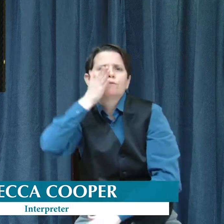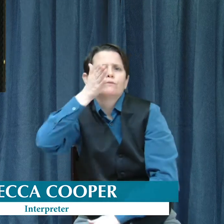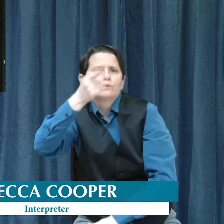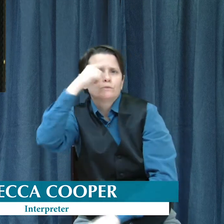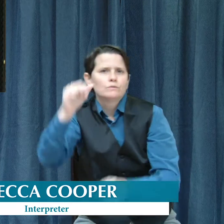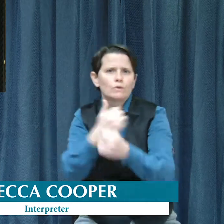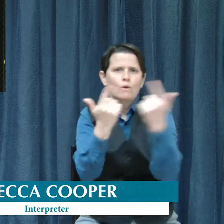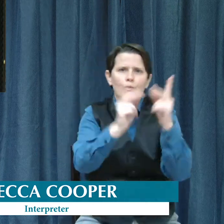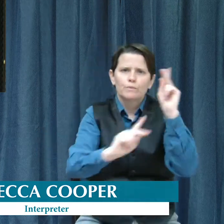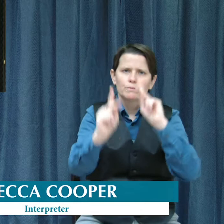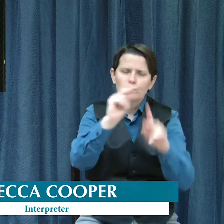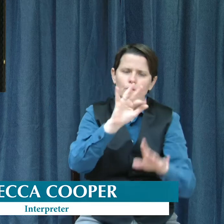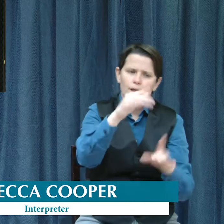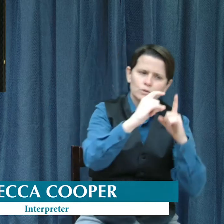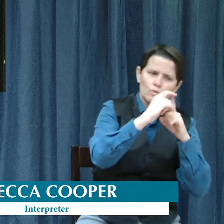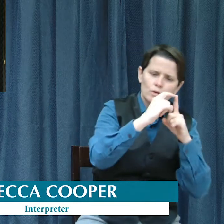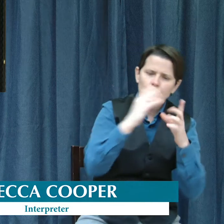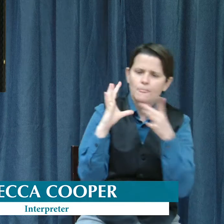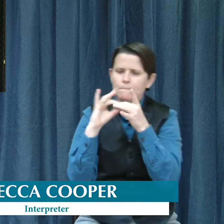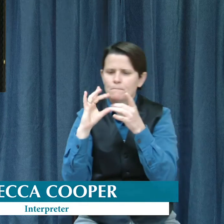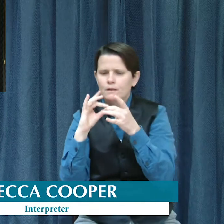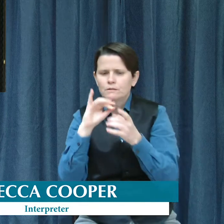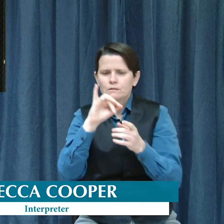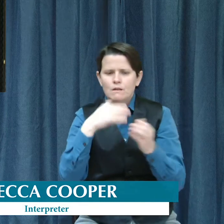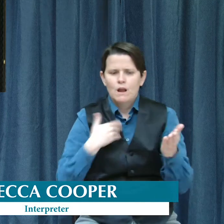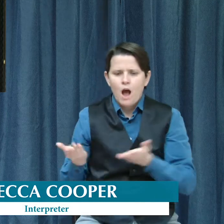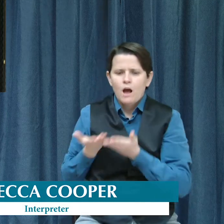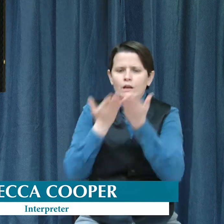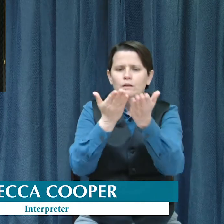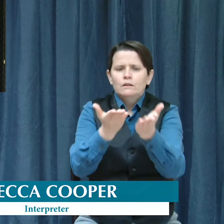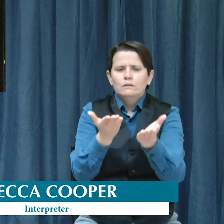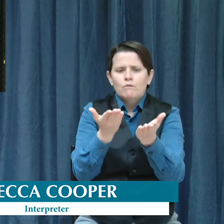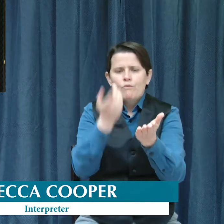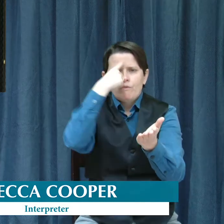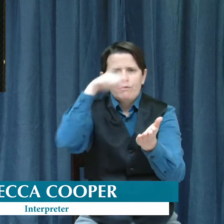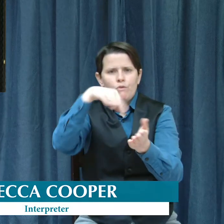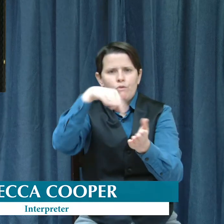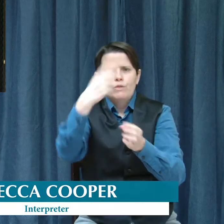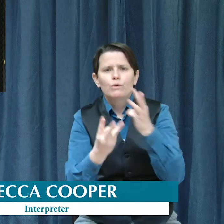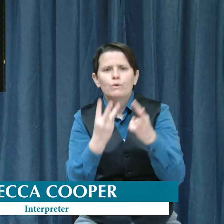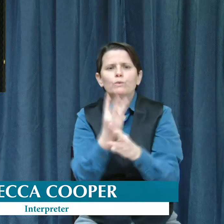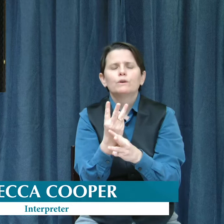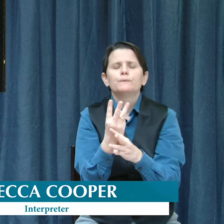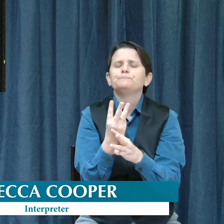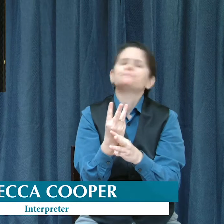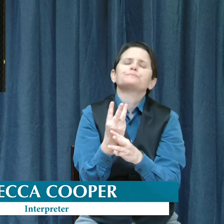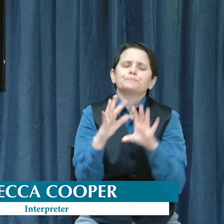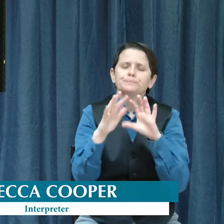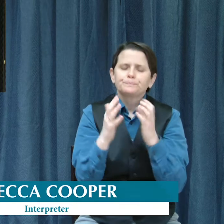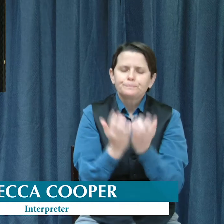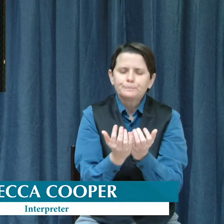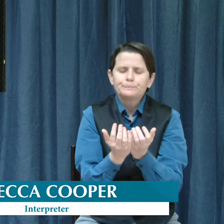the message that I bring to the world as well. And so as we stand in